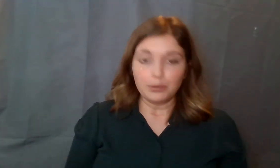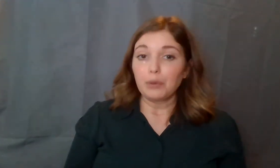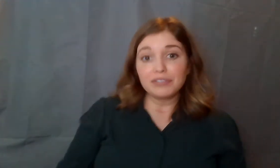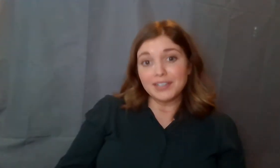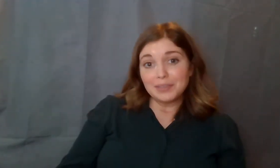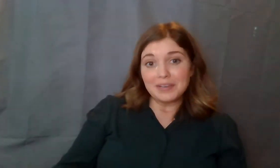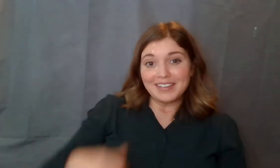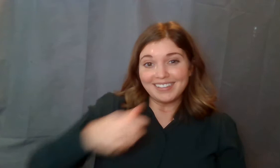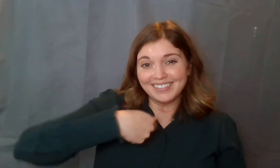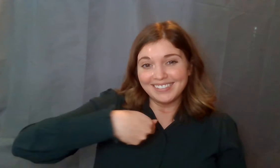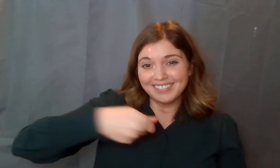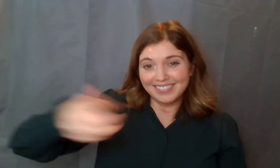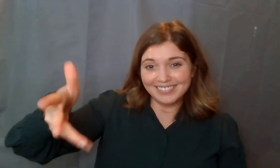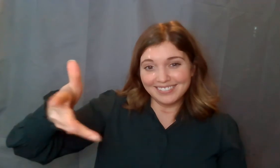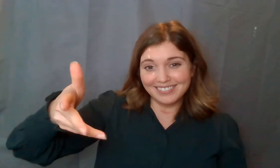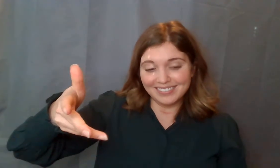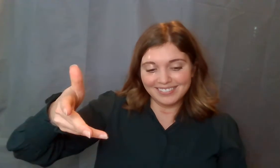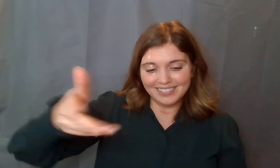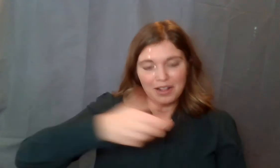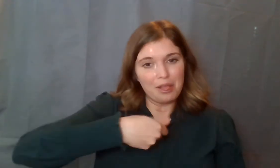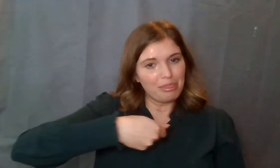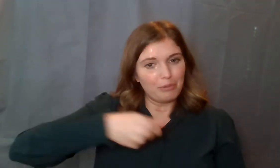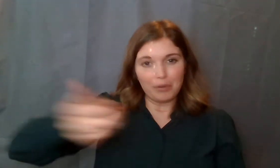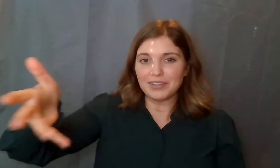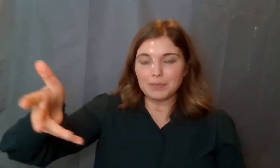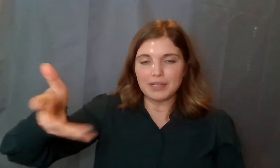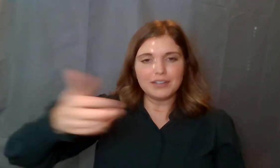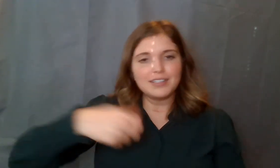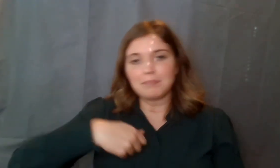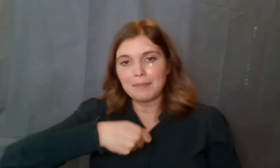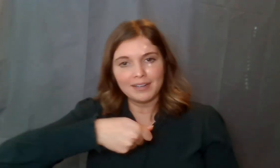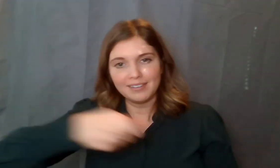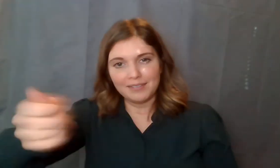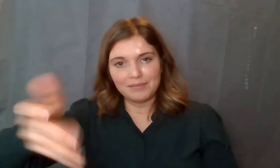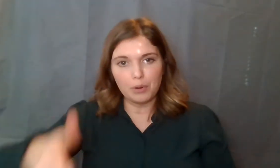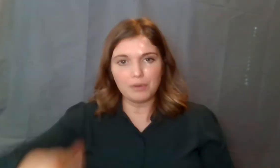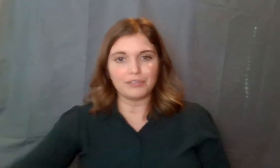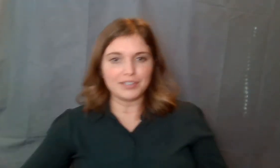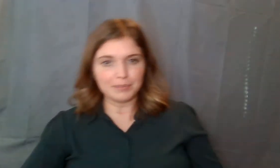Throw a frisbee. Throw a frisbee. You're just miming it. Throw a frisbee.